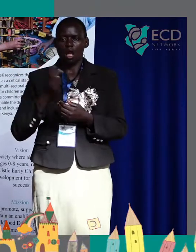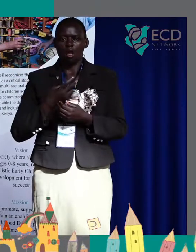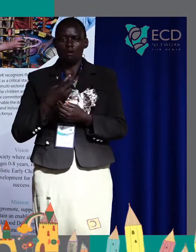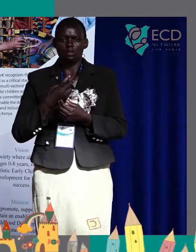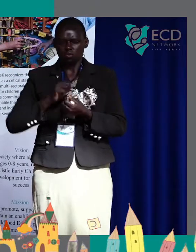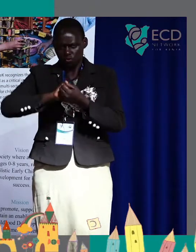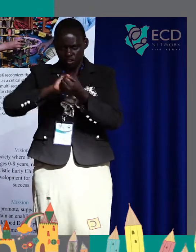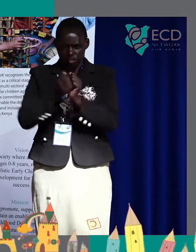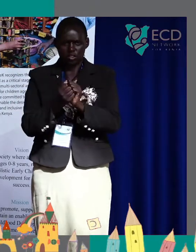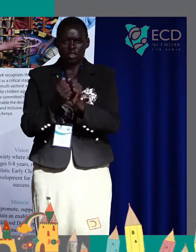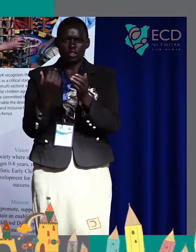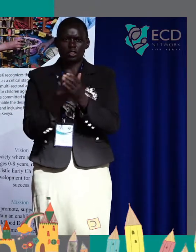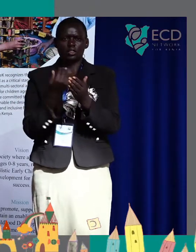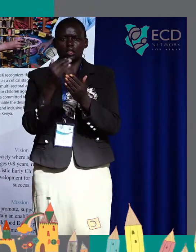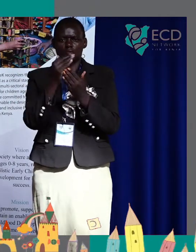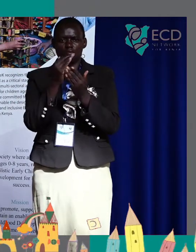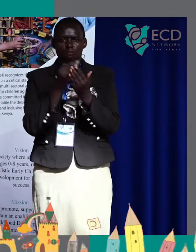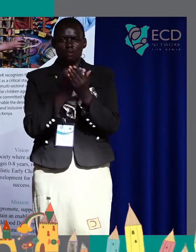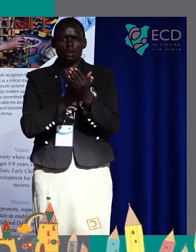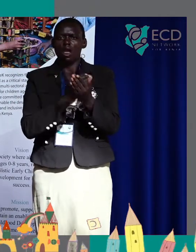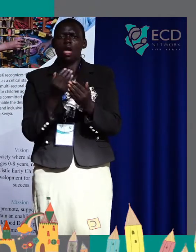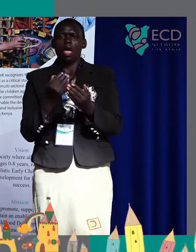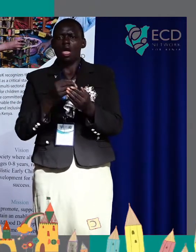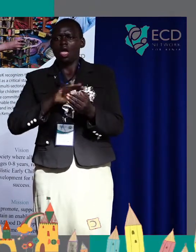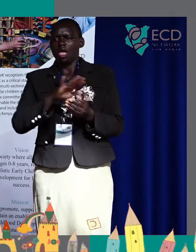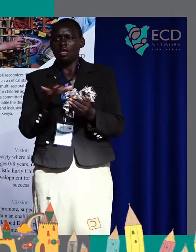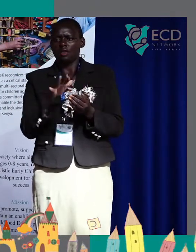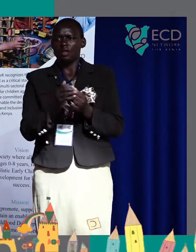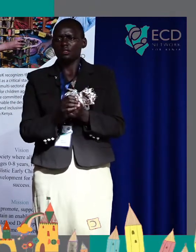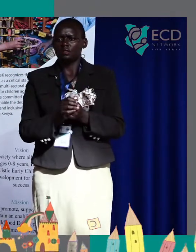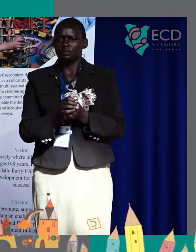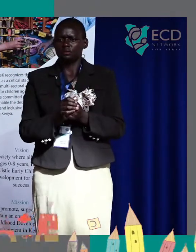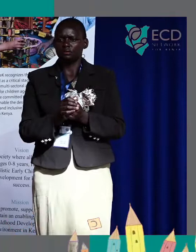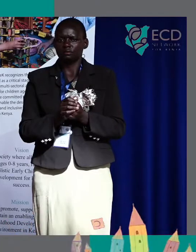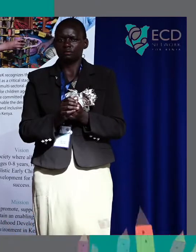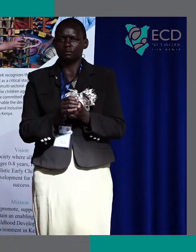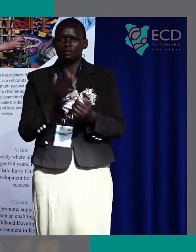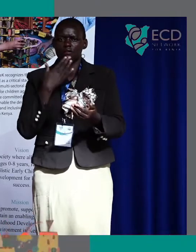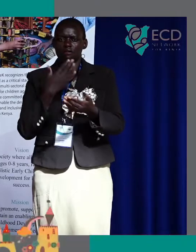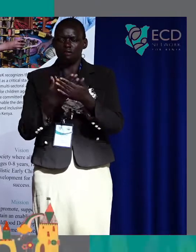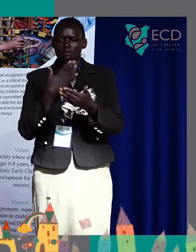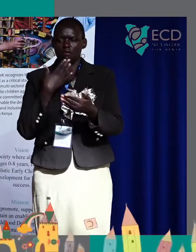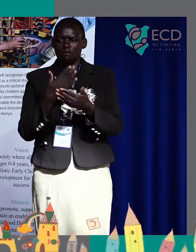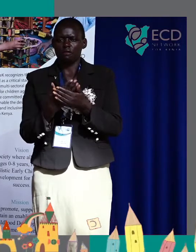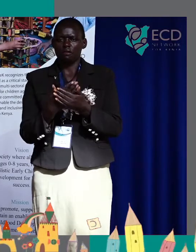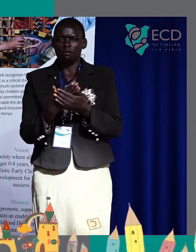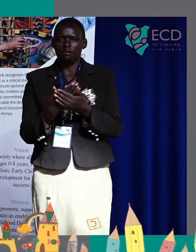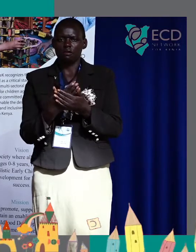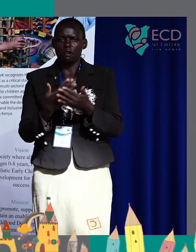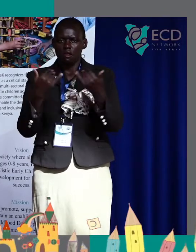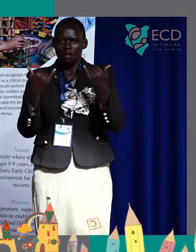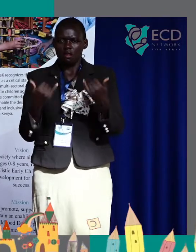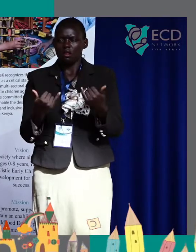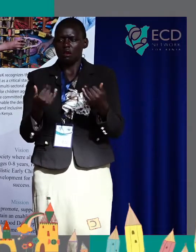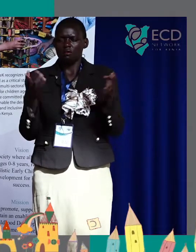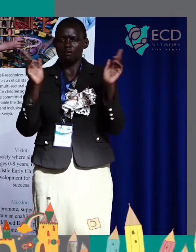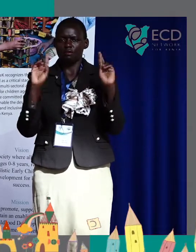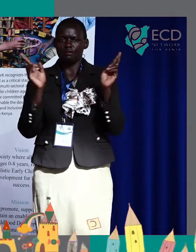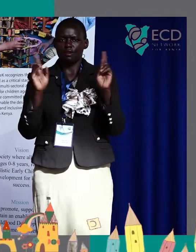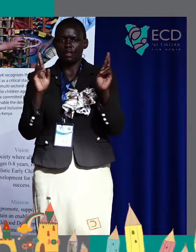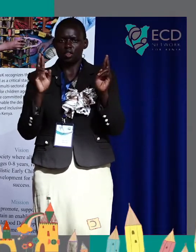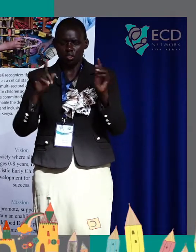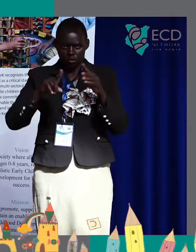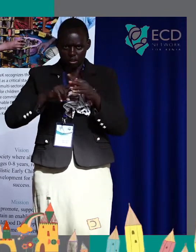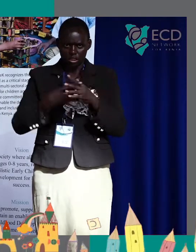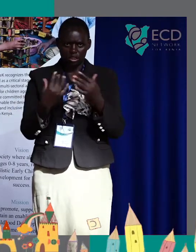program. Do we adopt the program? Asante. So we are now ready to kick